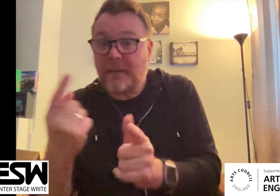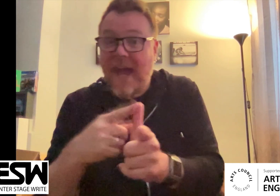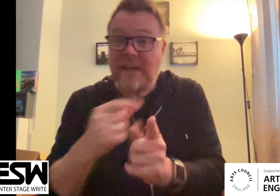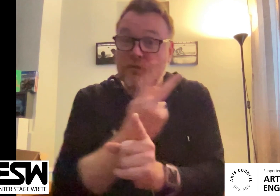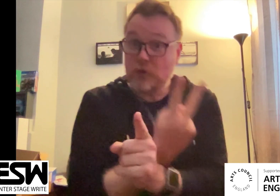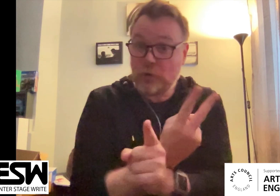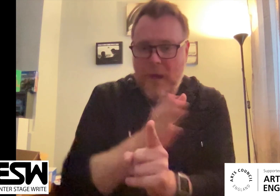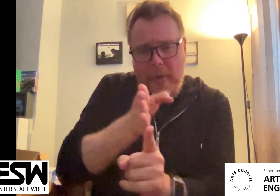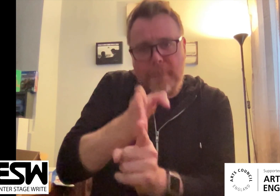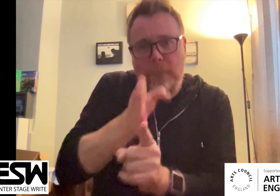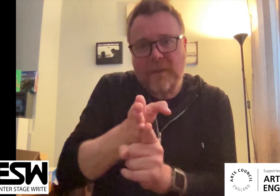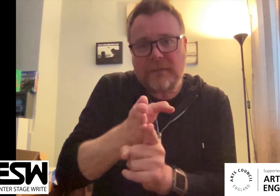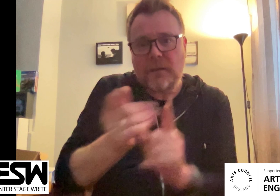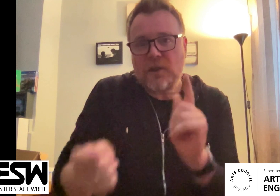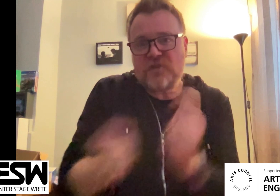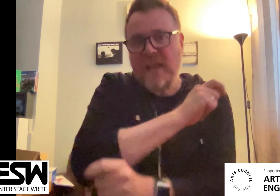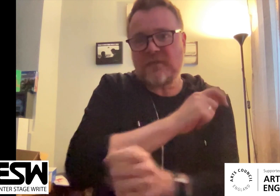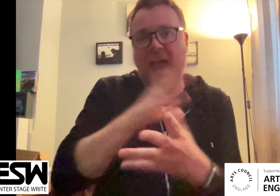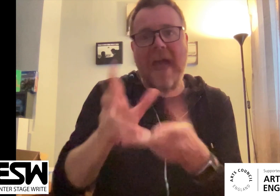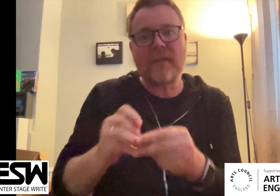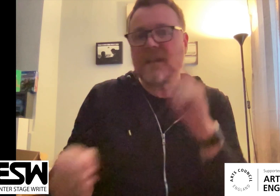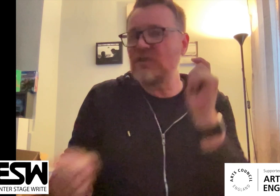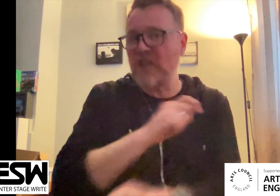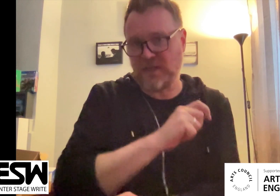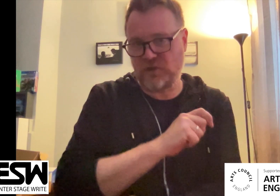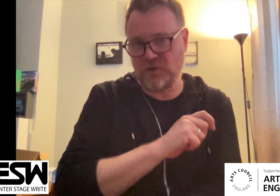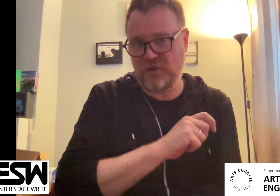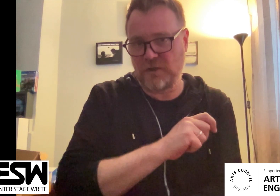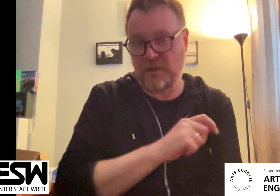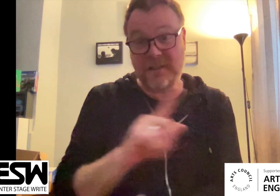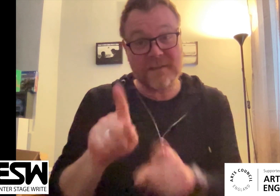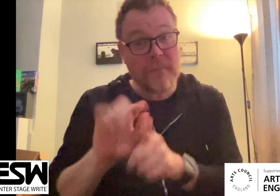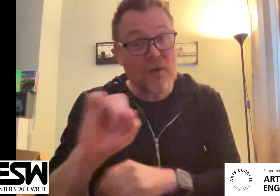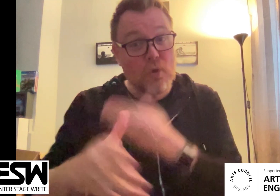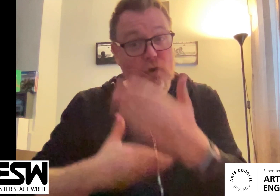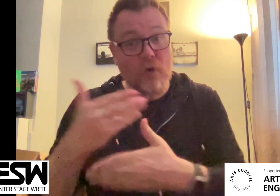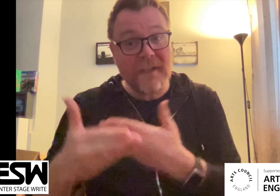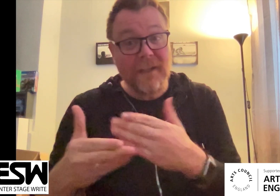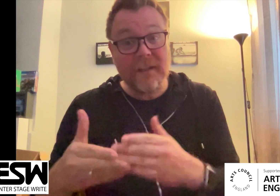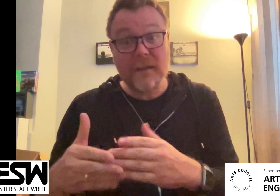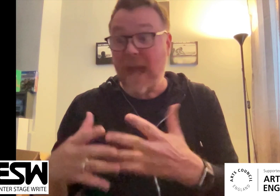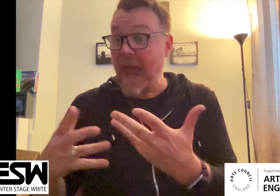the change between Act 1 and Act 2. It's the change where everything changes. So in your